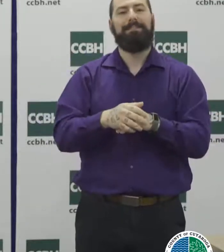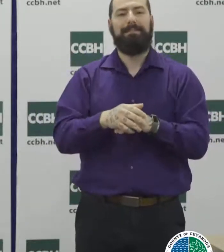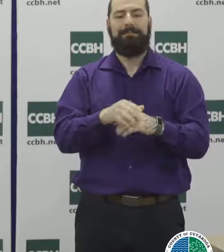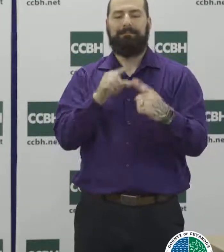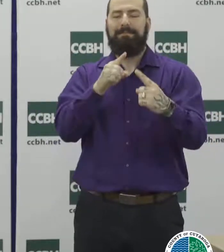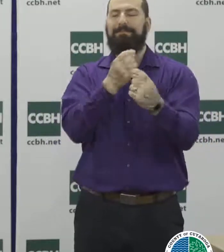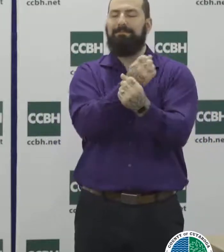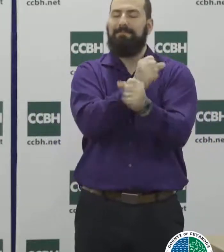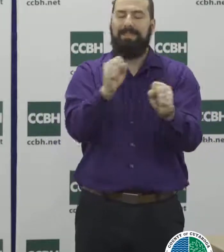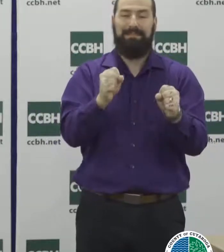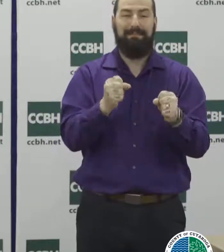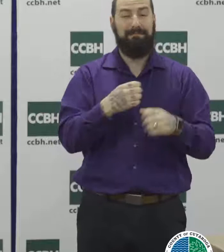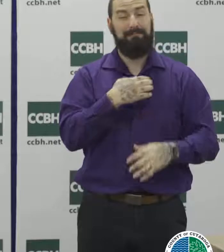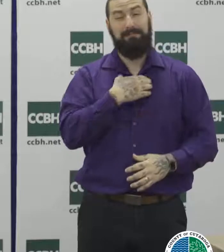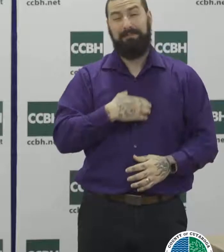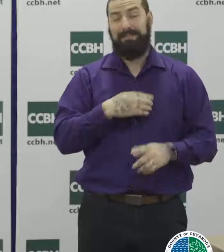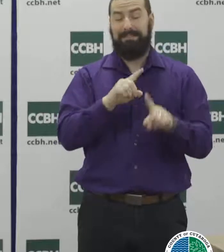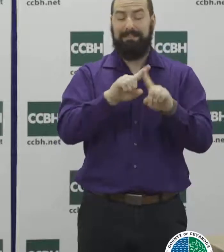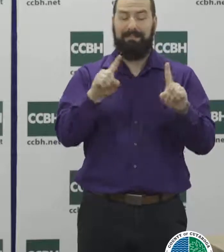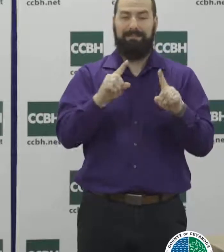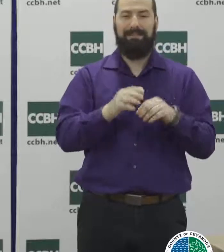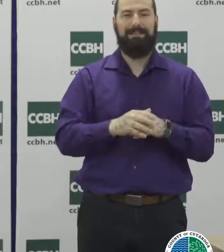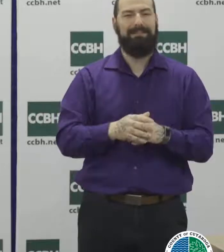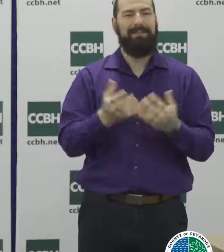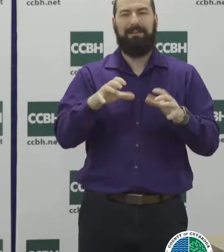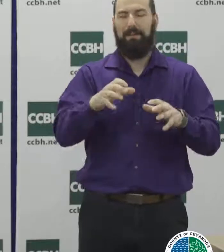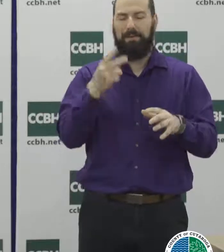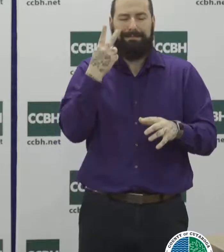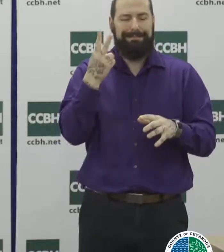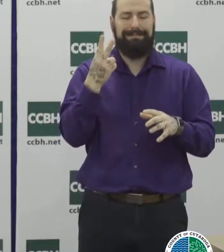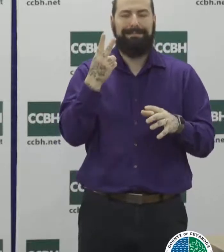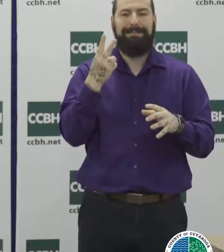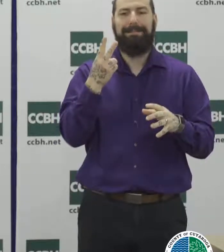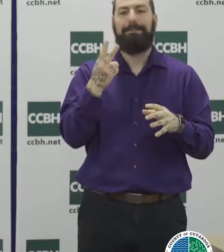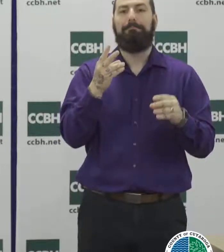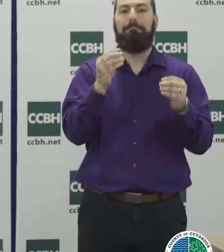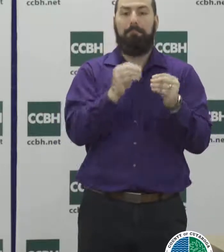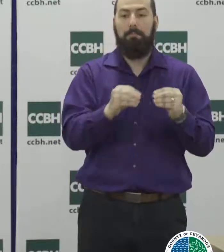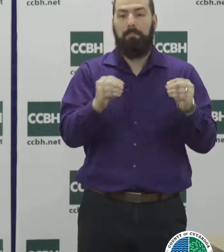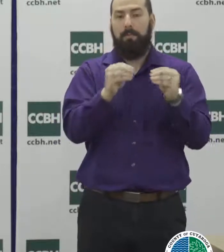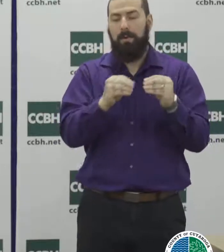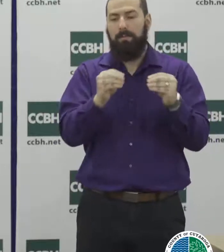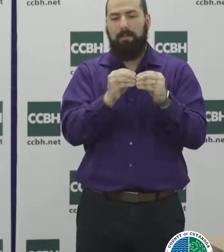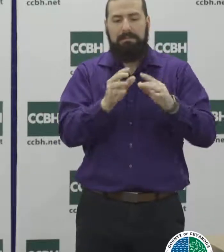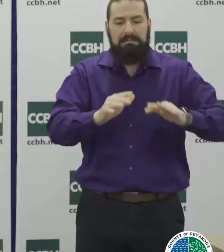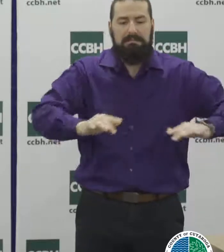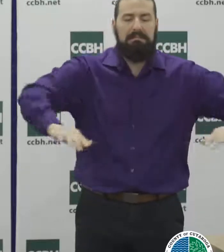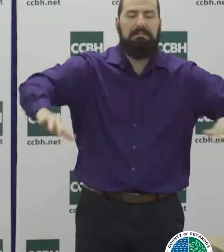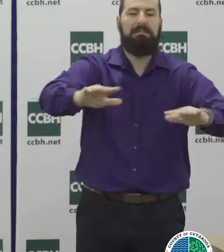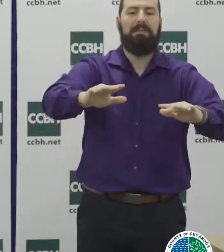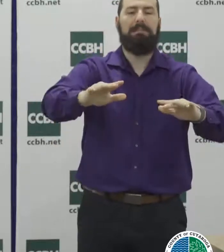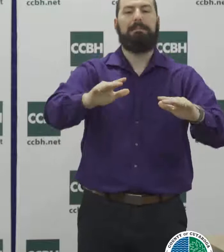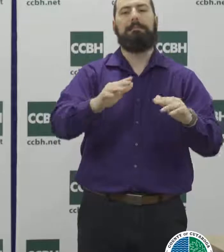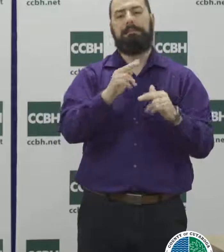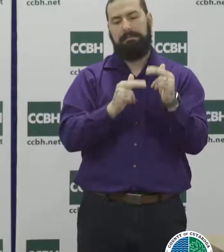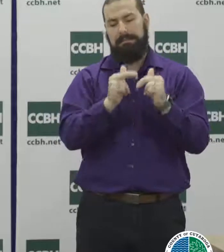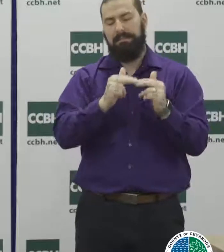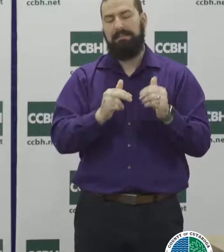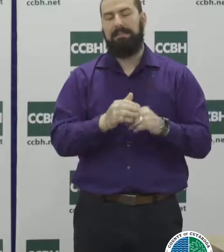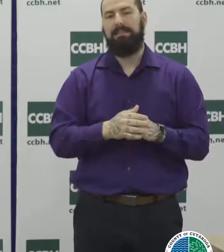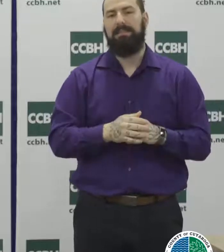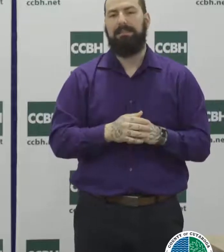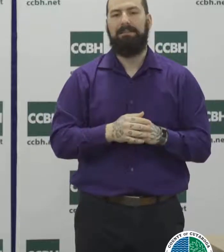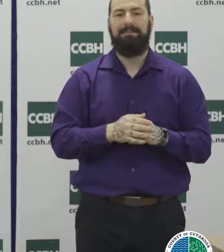wish it could be different. No one wants to see the introduction and spread of the virus into these facilities. We have seen the